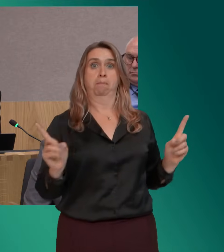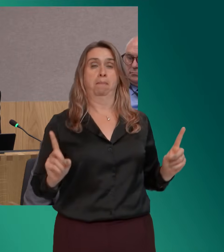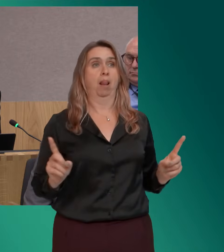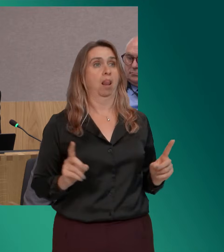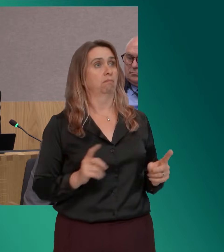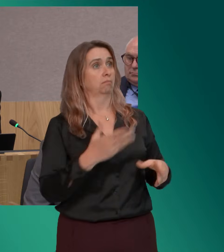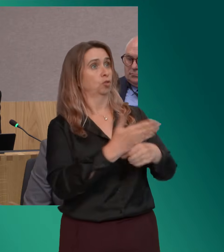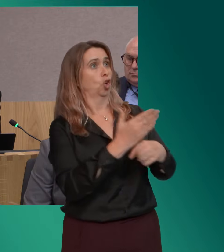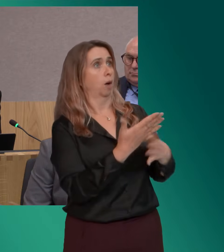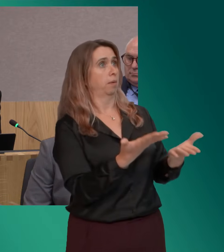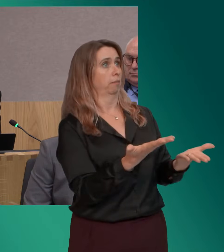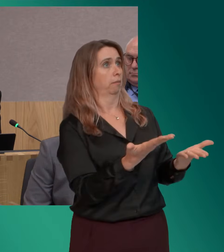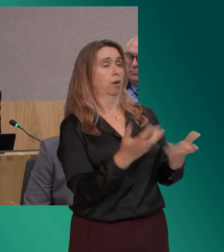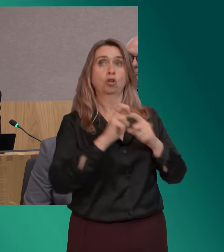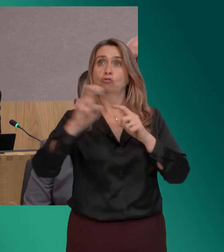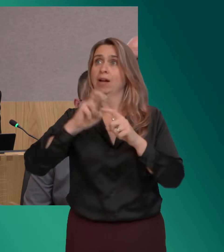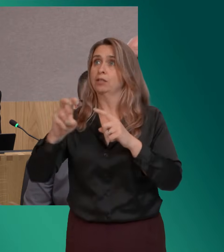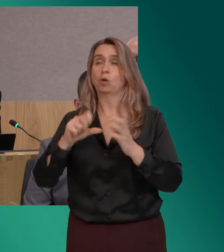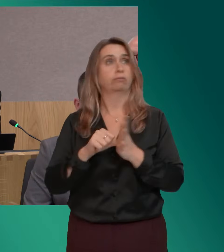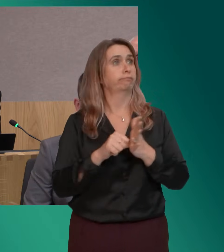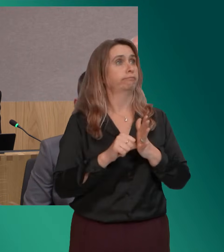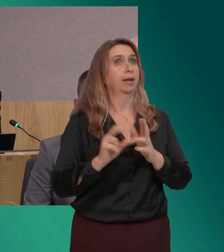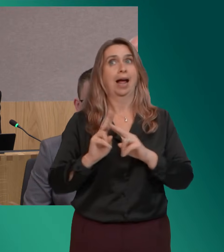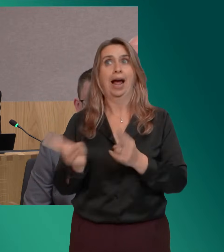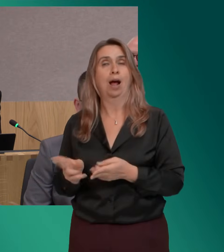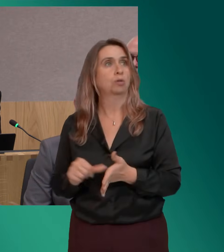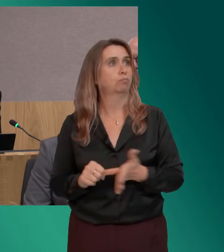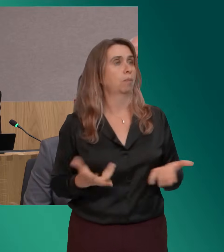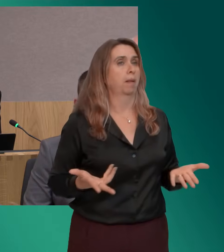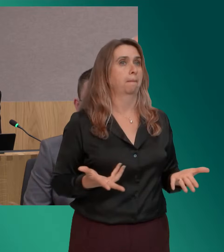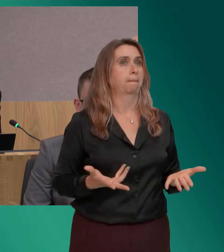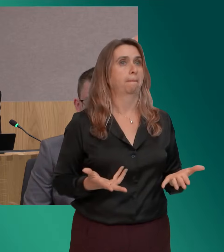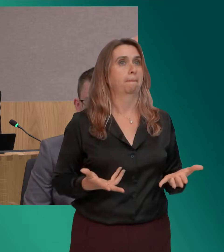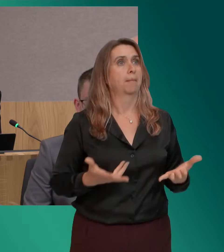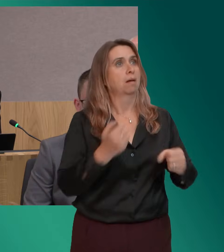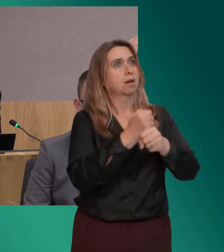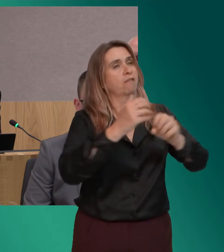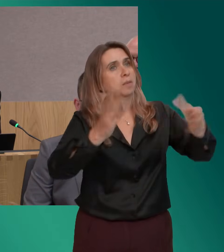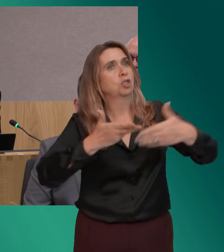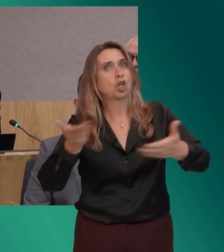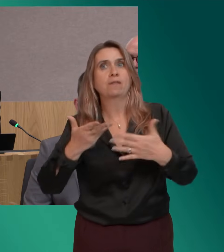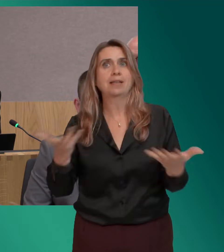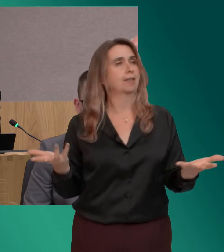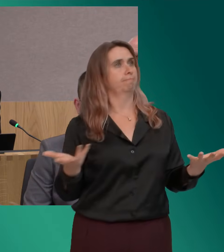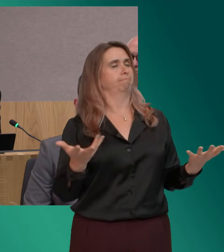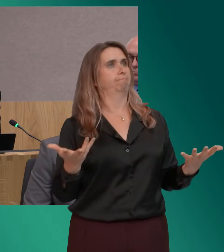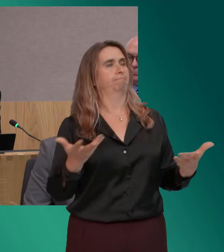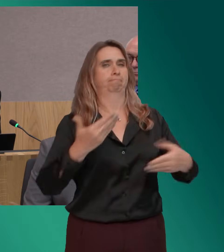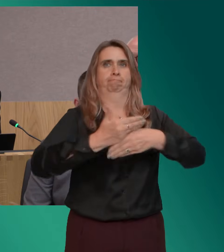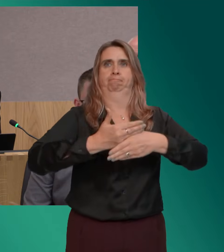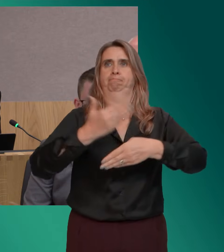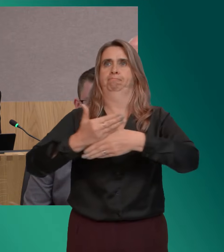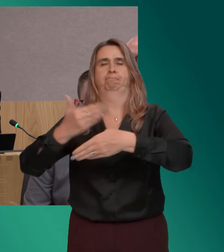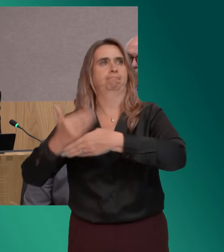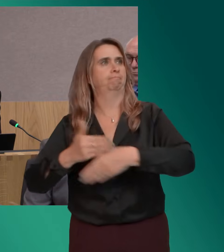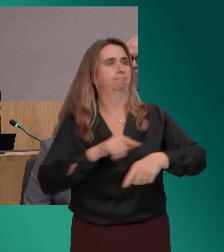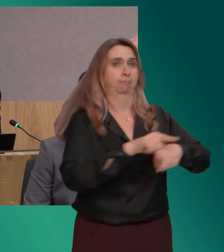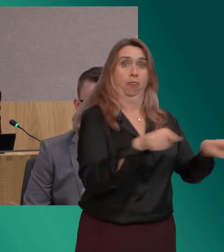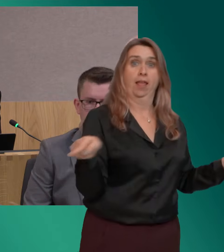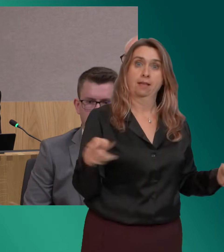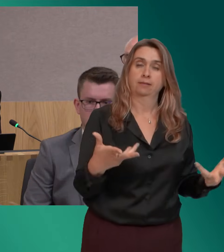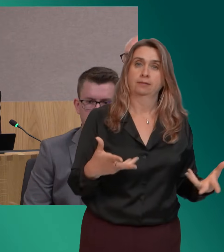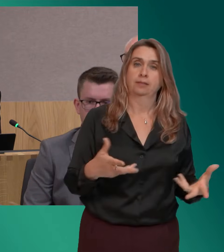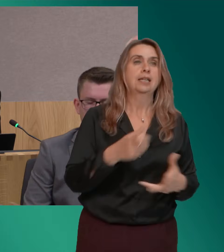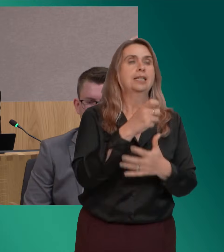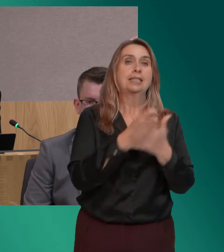employment, transport and housing, public services, and actively support disabled people into